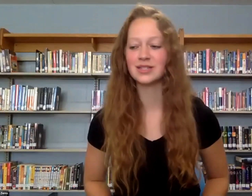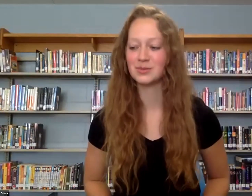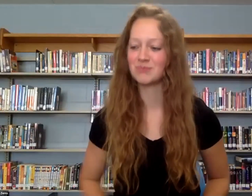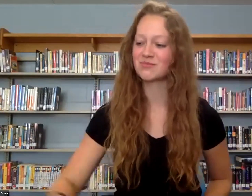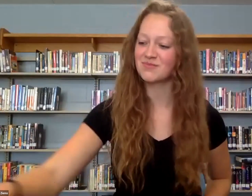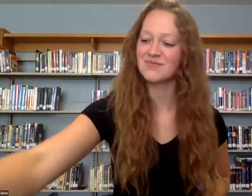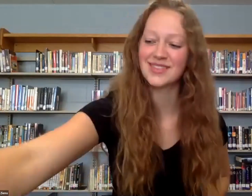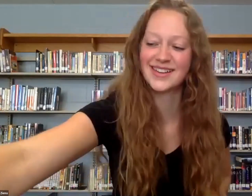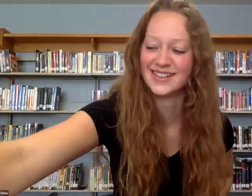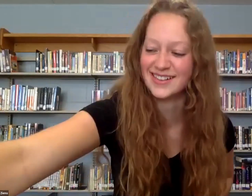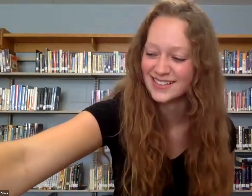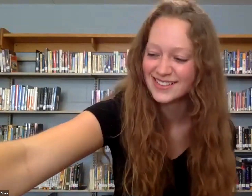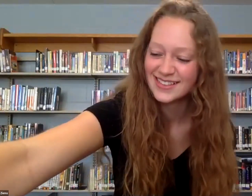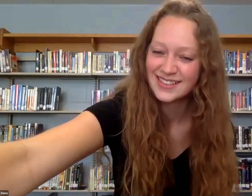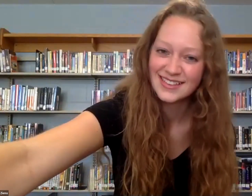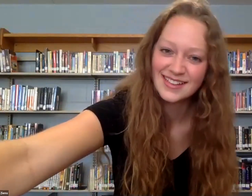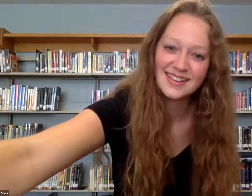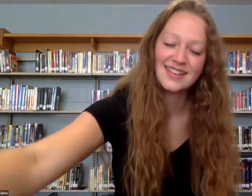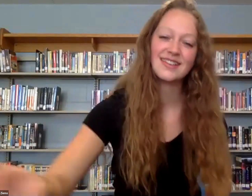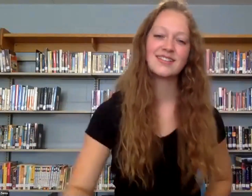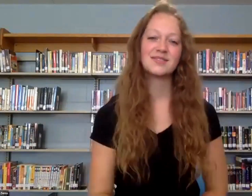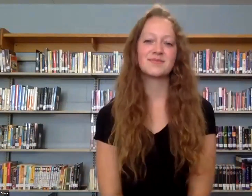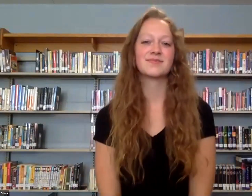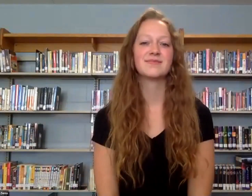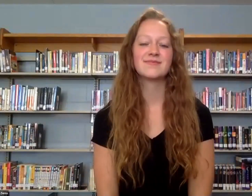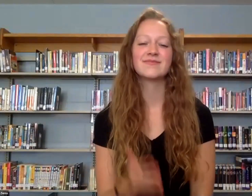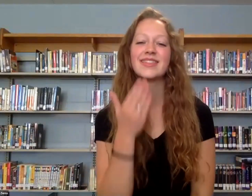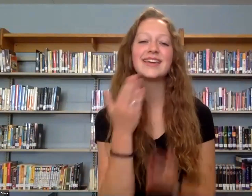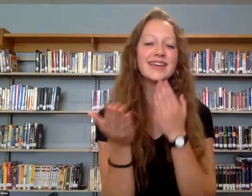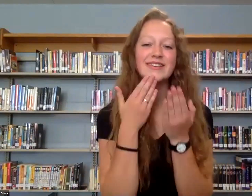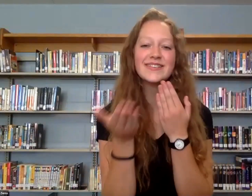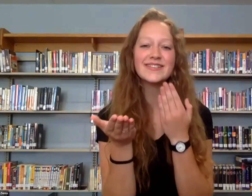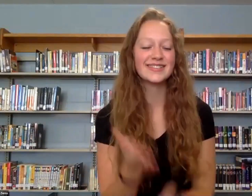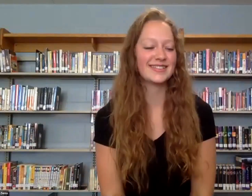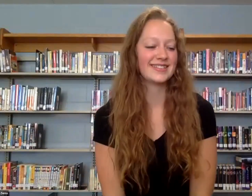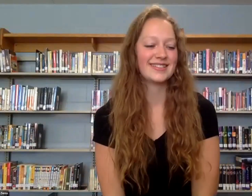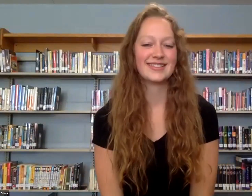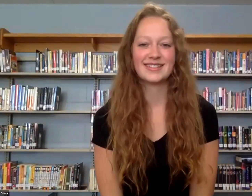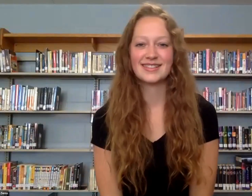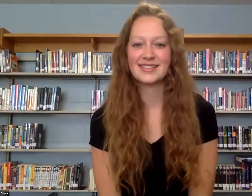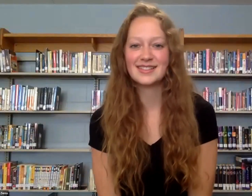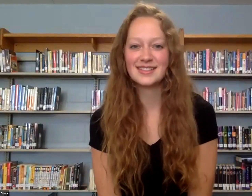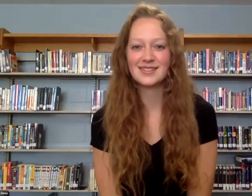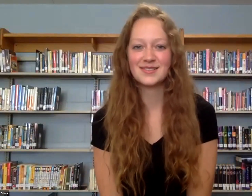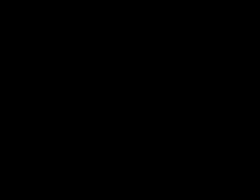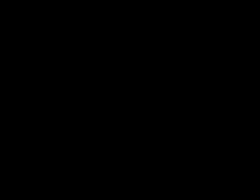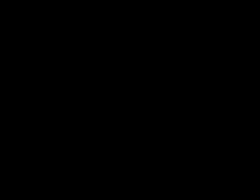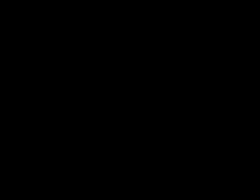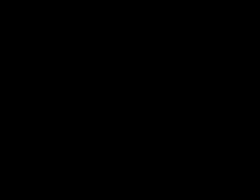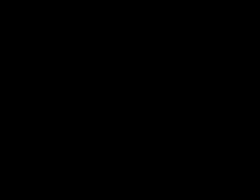All right. Miss Rebecca and Miss Lori, thank you so much for teaching us all the signs today, boys and girls. I hope